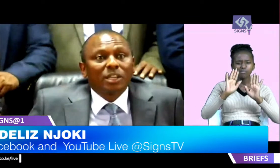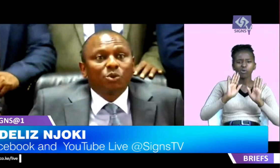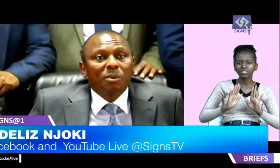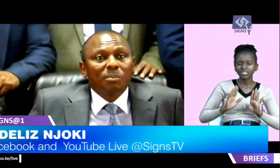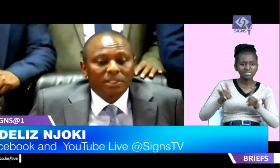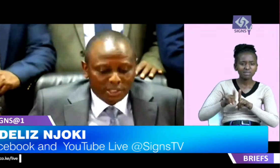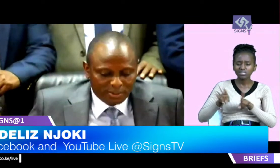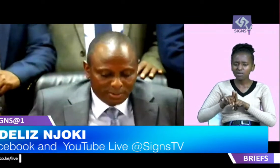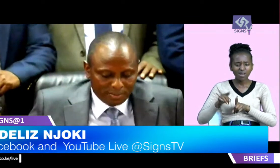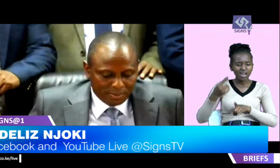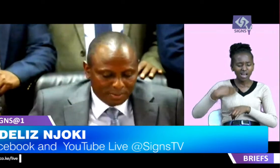rumor mills.